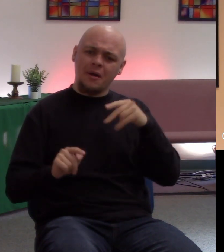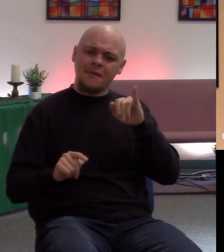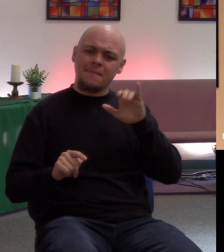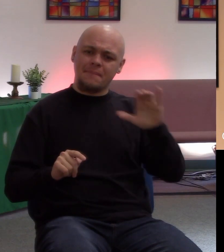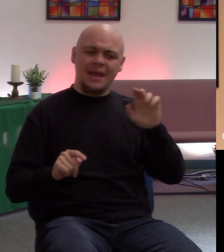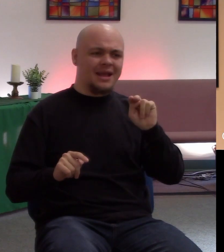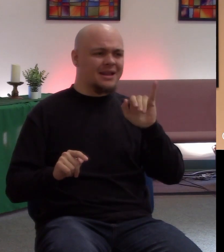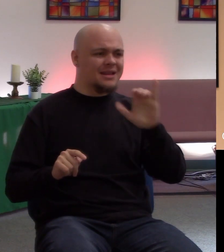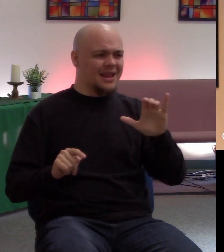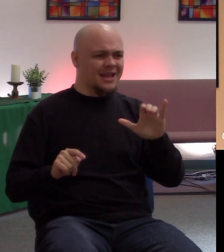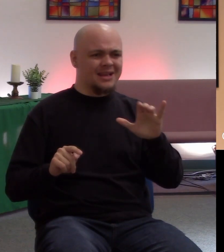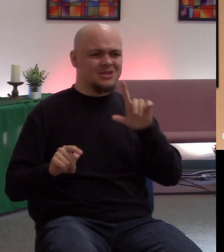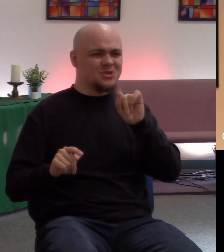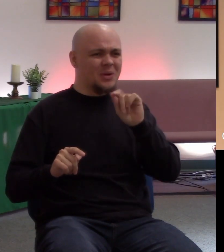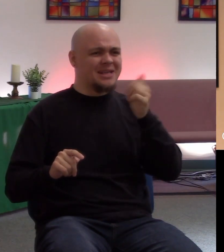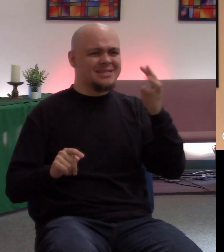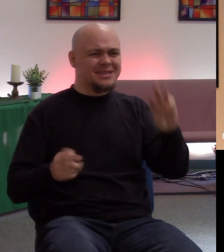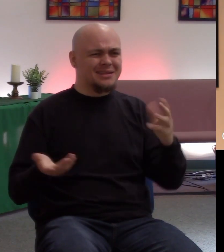How?